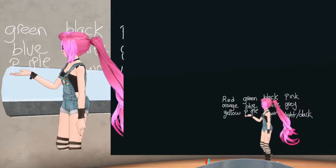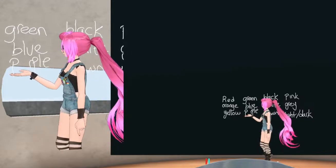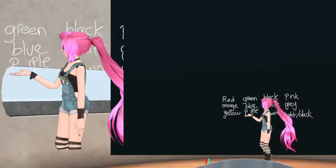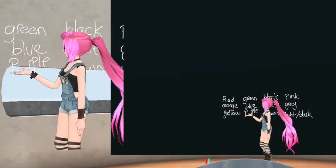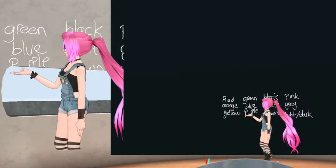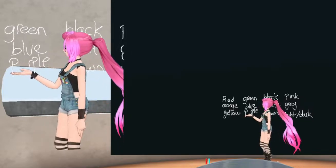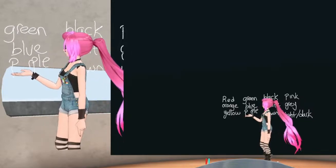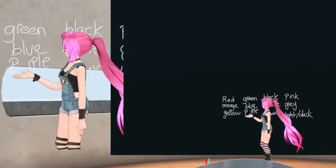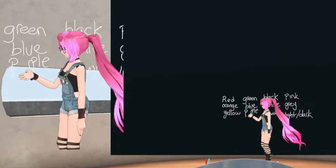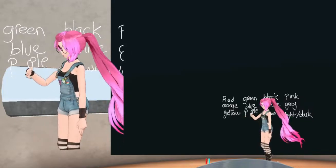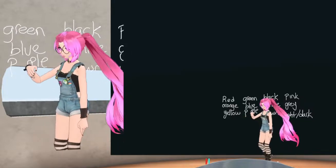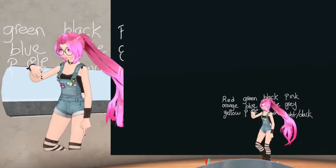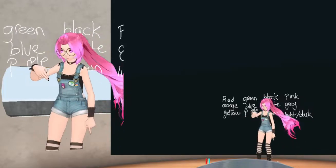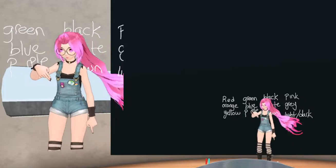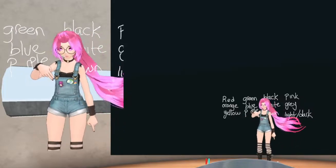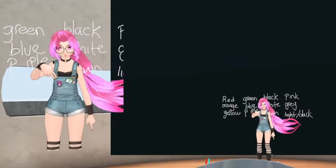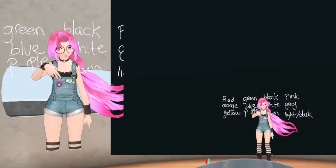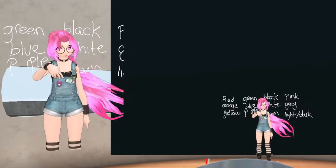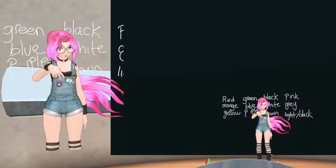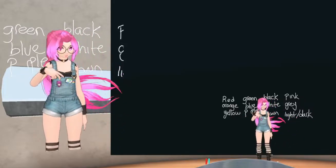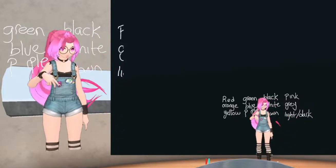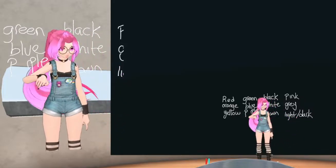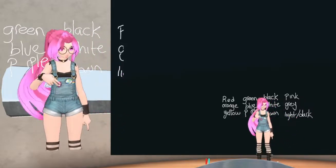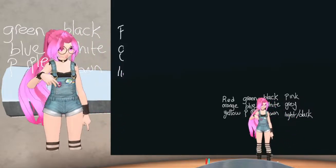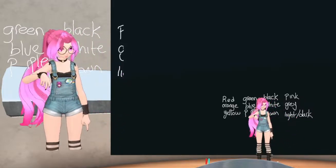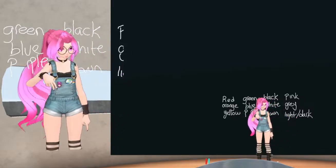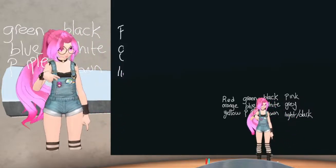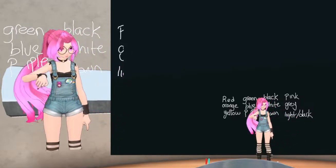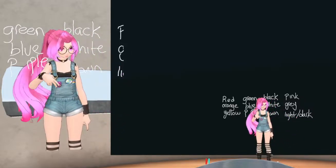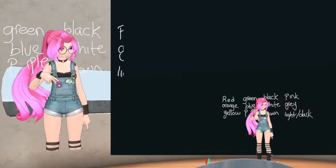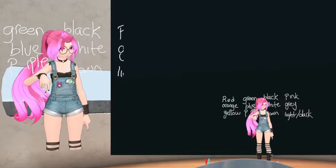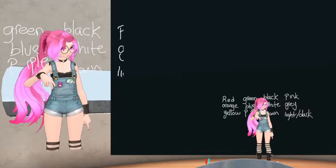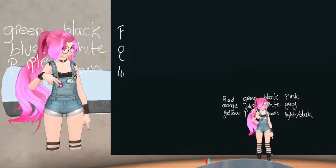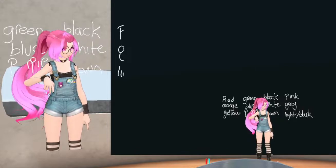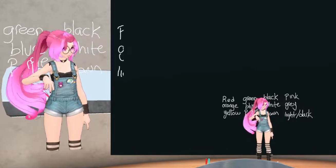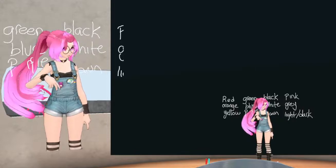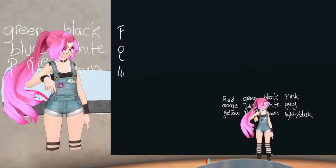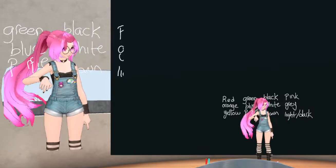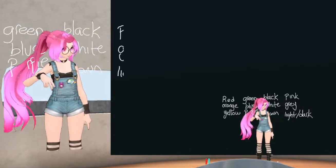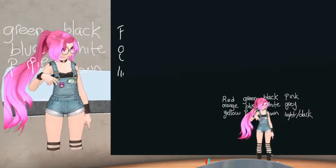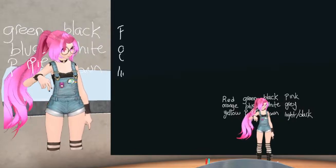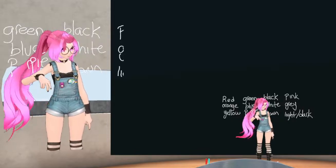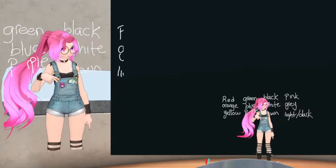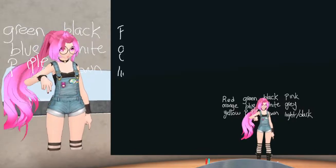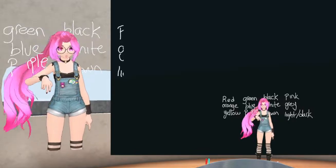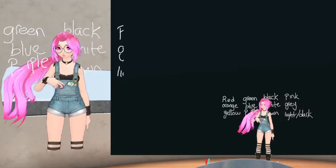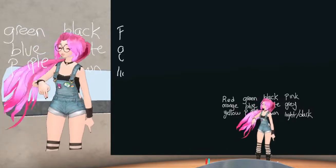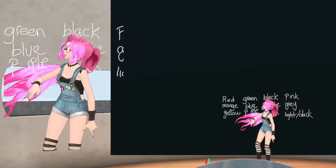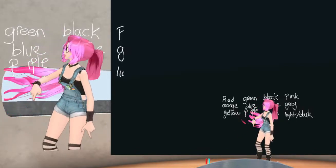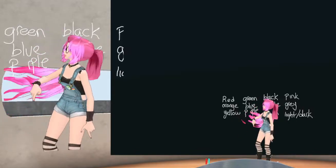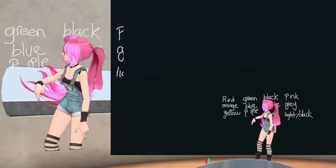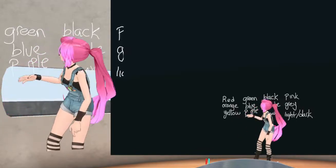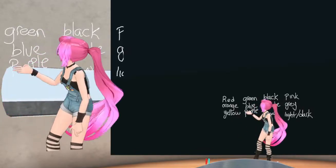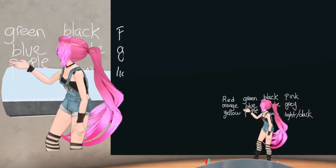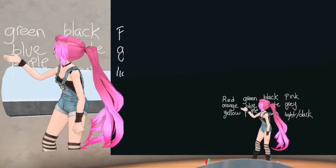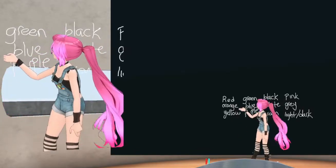then P for purple is the letter P. And you shake it. Isn't that